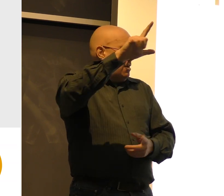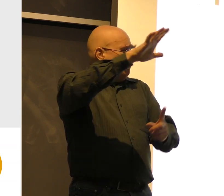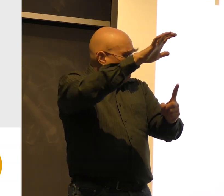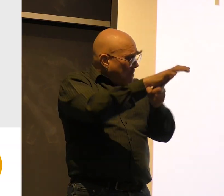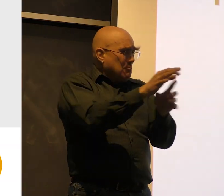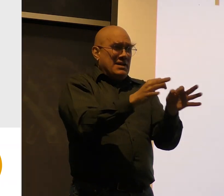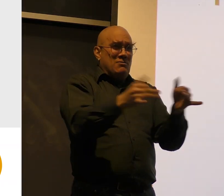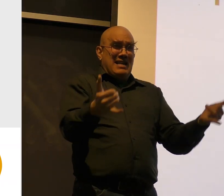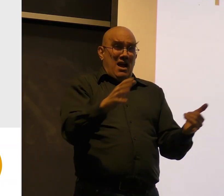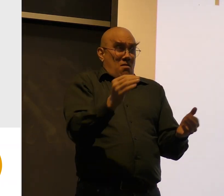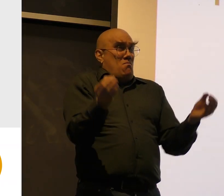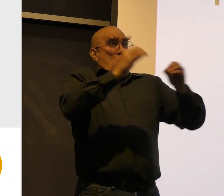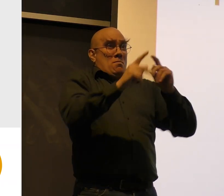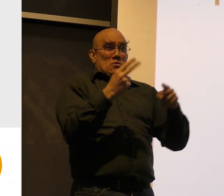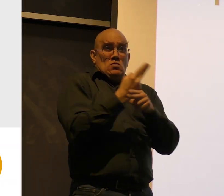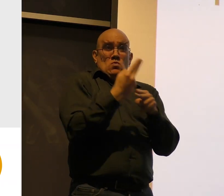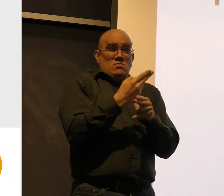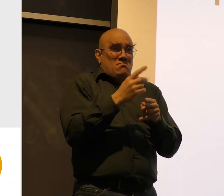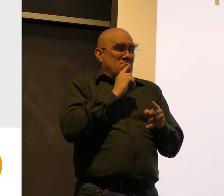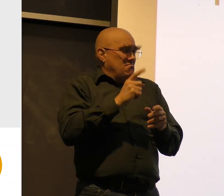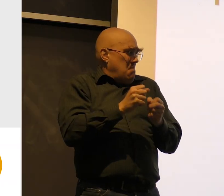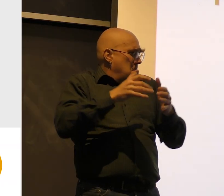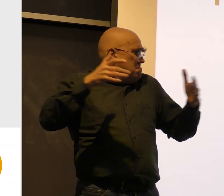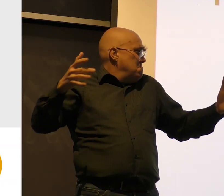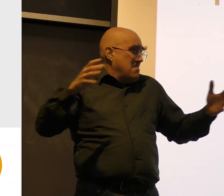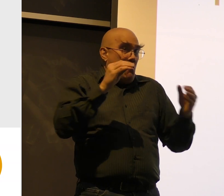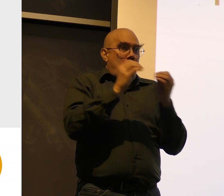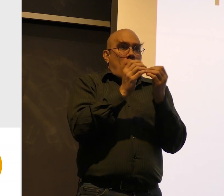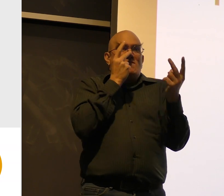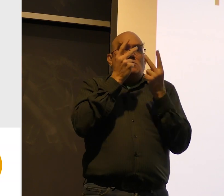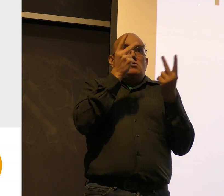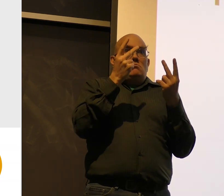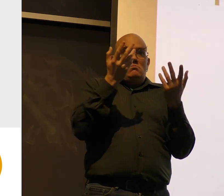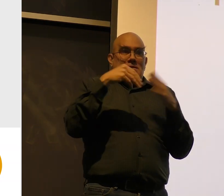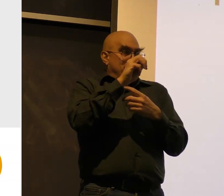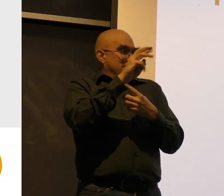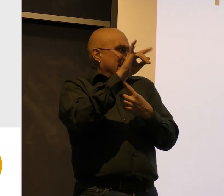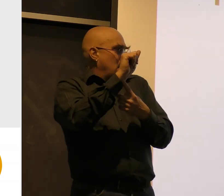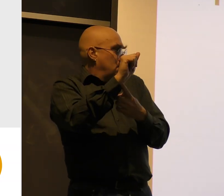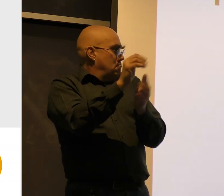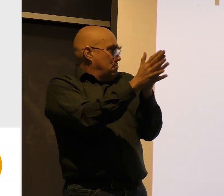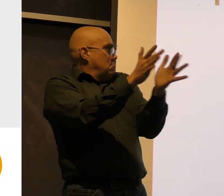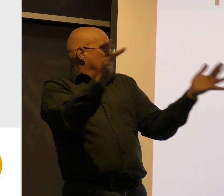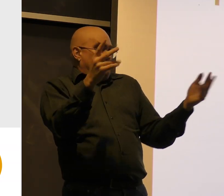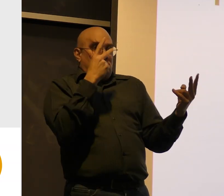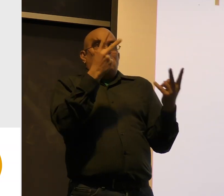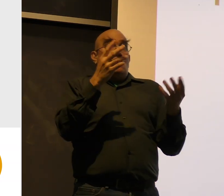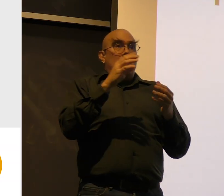the population of ASL in the culture, it's very, very popular. More people are using ASL these days. It's so visible. You see it in the media everywhere you